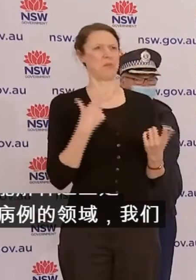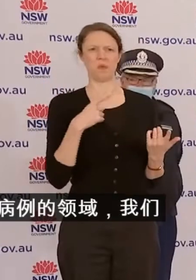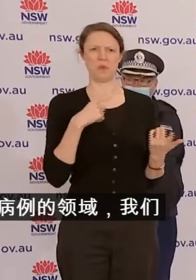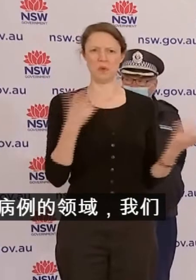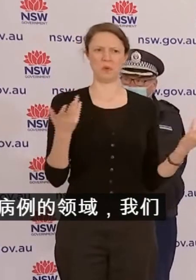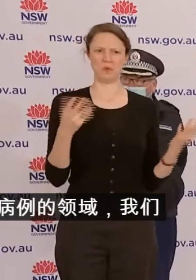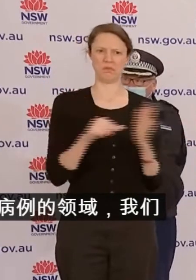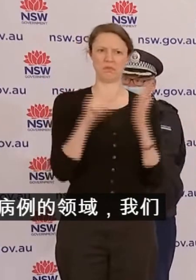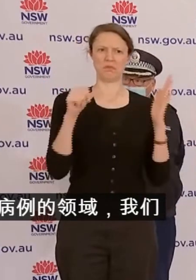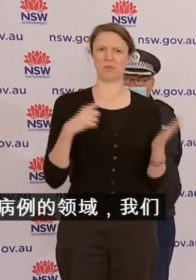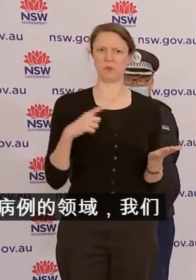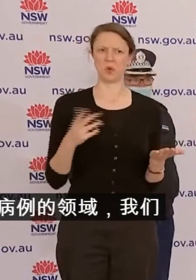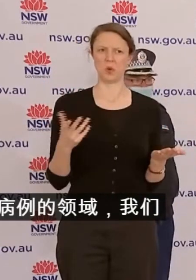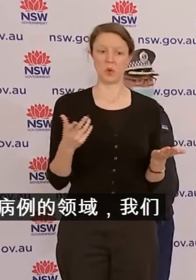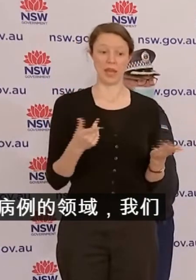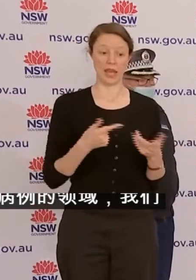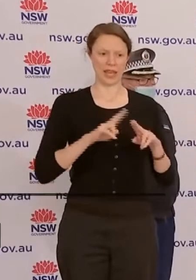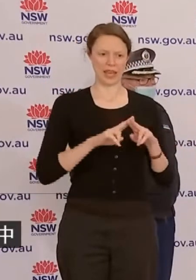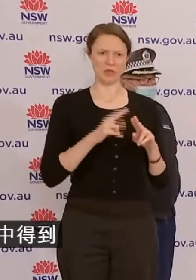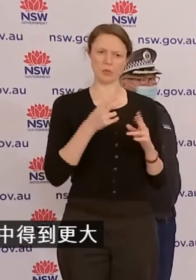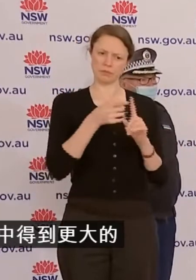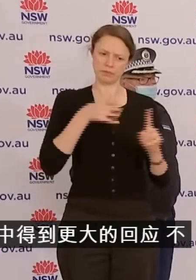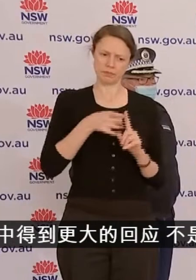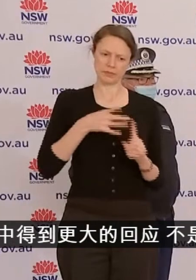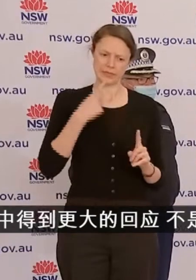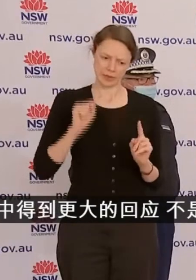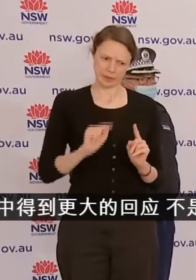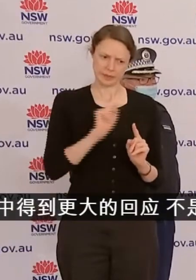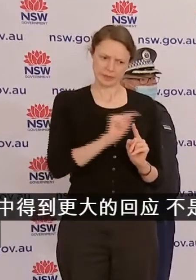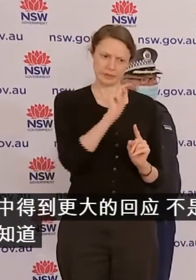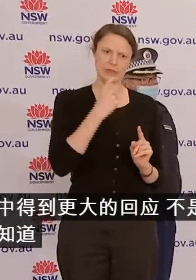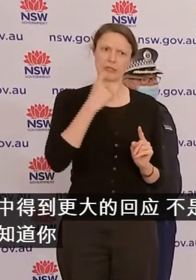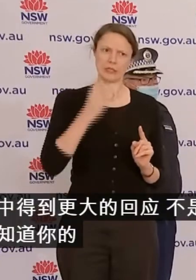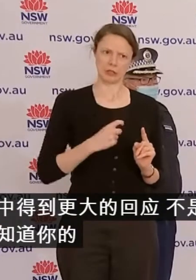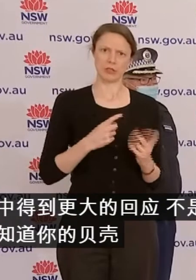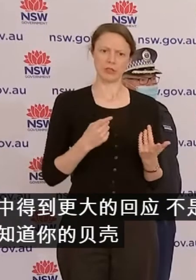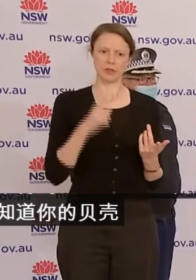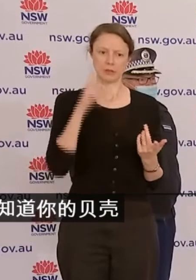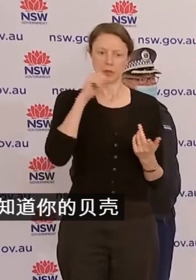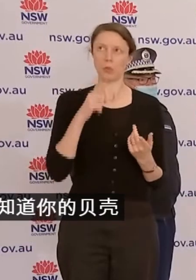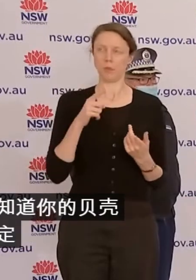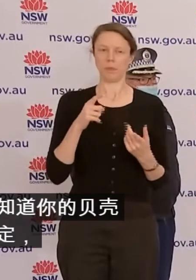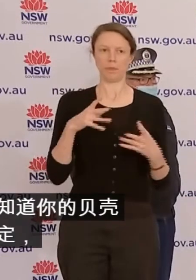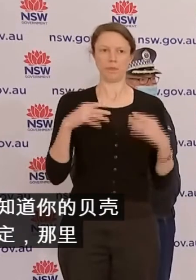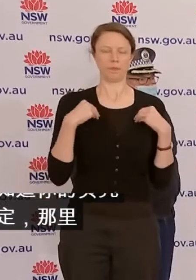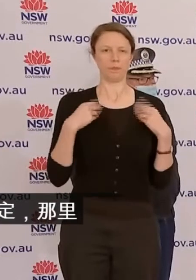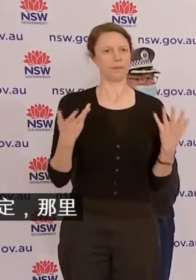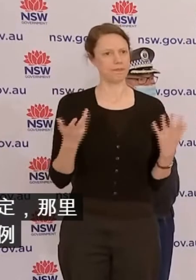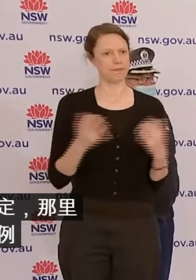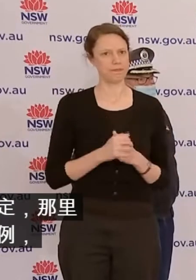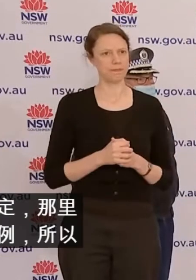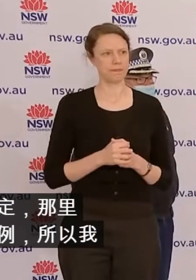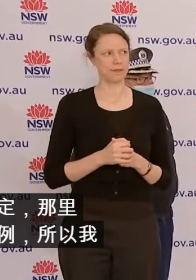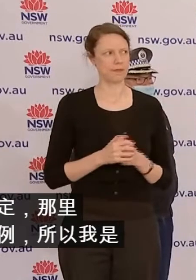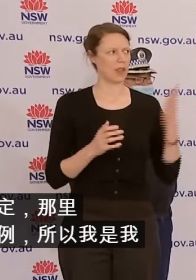we get a greater response. I don't think anyone's under any impression that this isn't serious. And, you've got Shell Harbour still locked down. There's been no